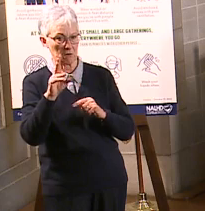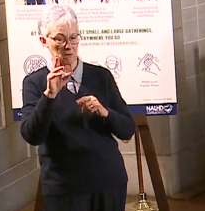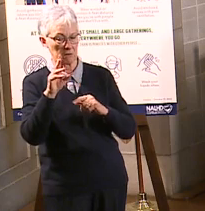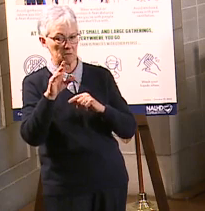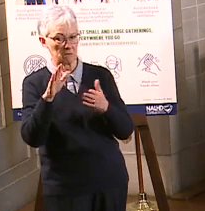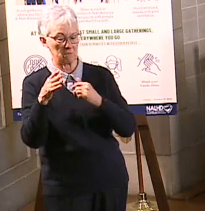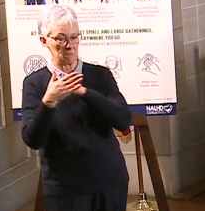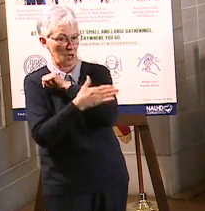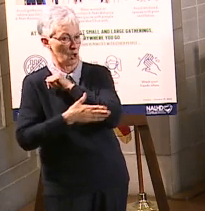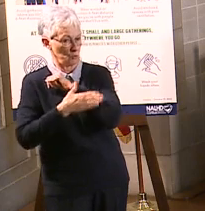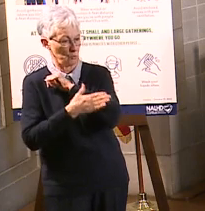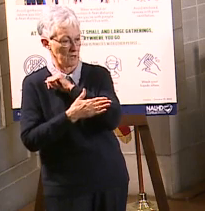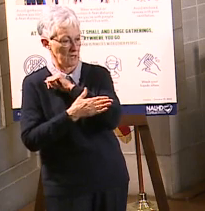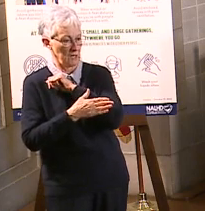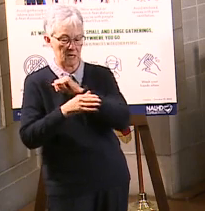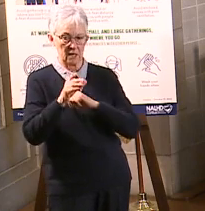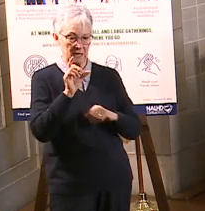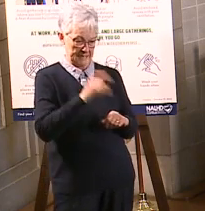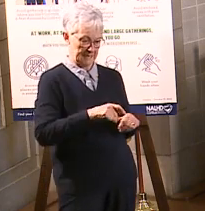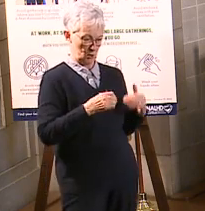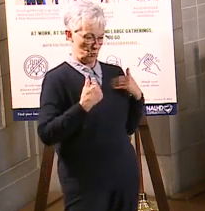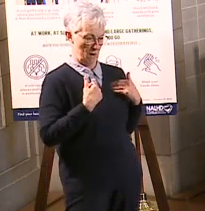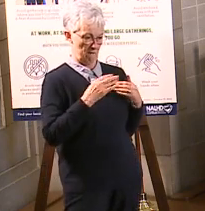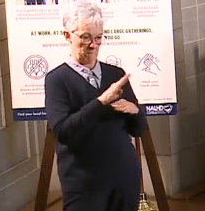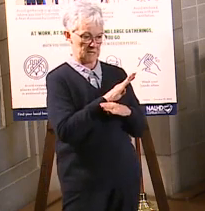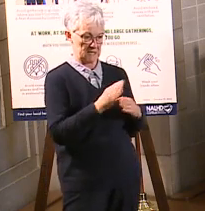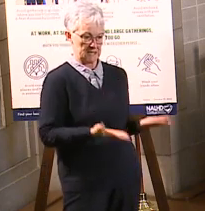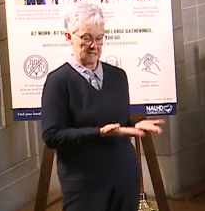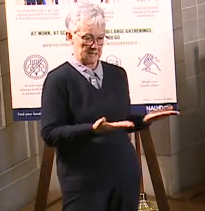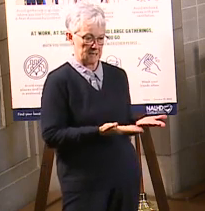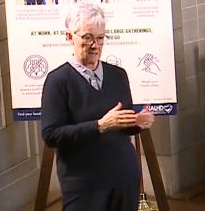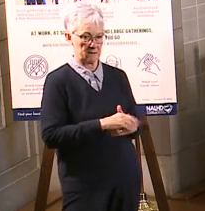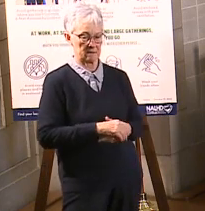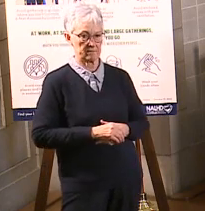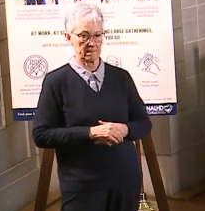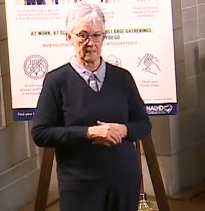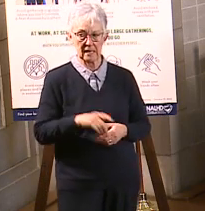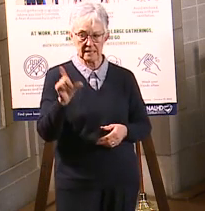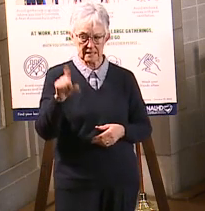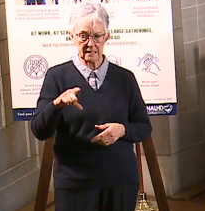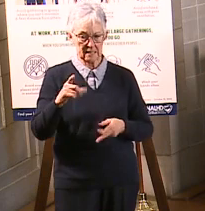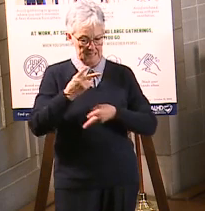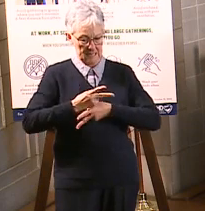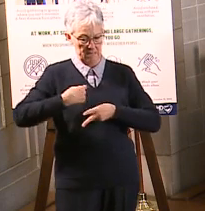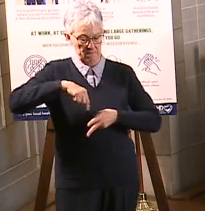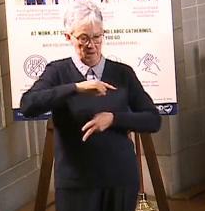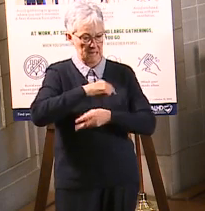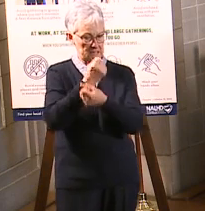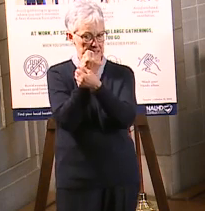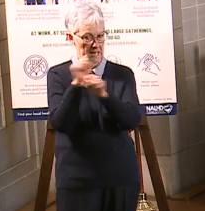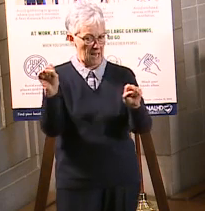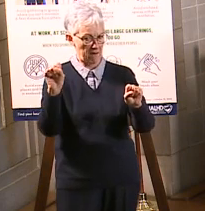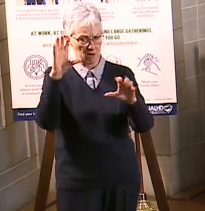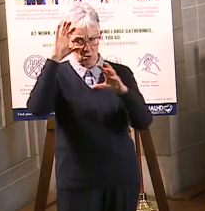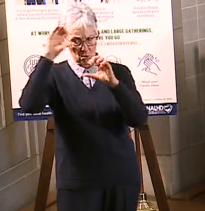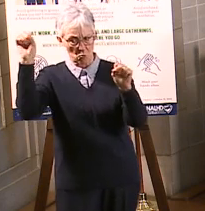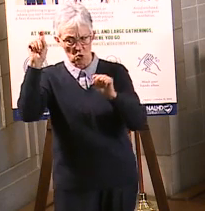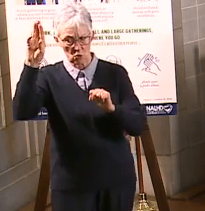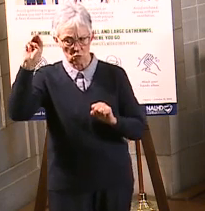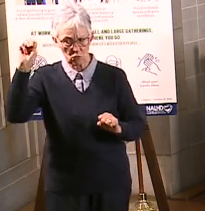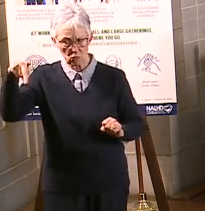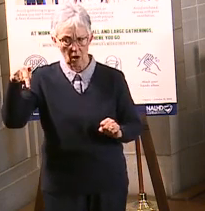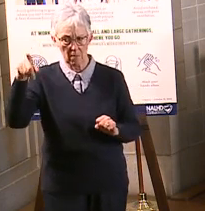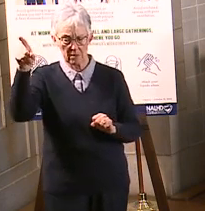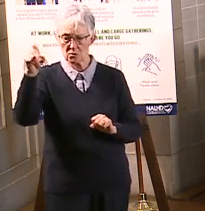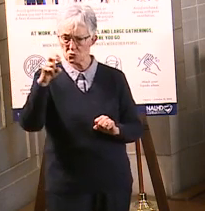have security. The President Trump was very hard on our enemies overseas and making sure we were secure here at home. He was in favor of energy policies